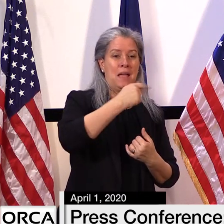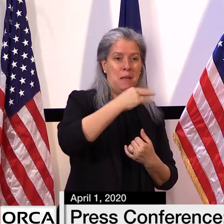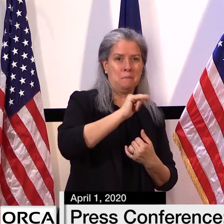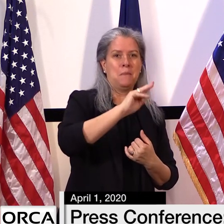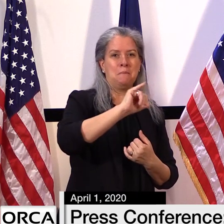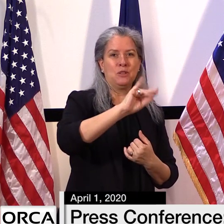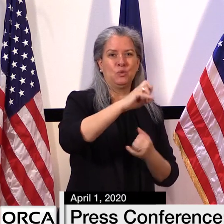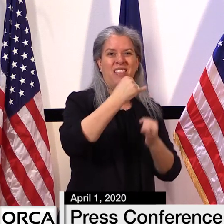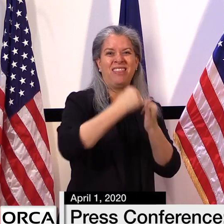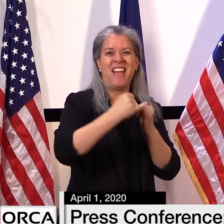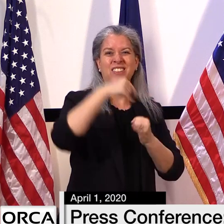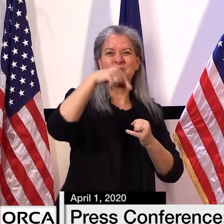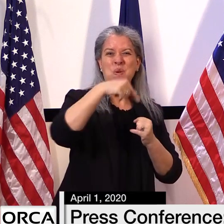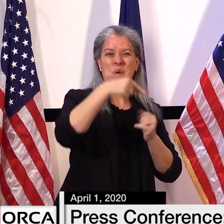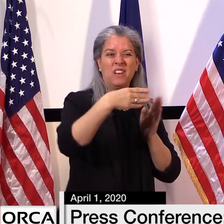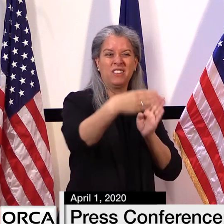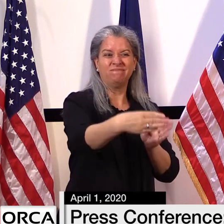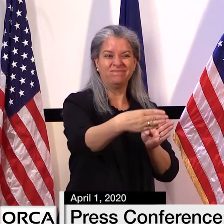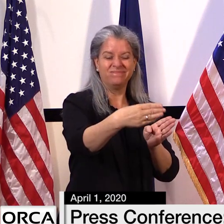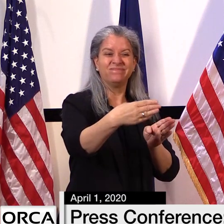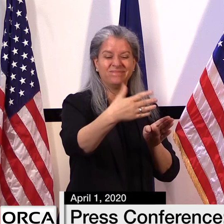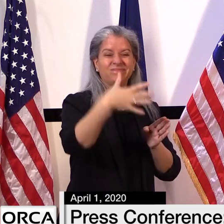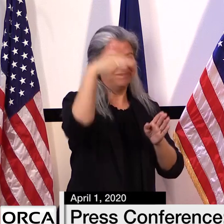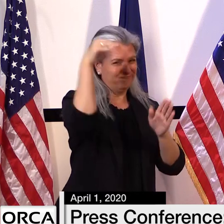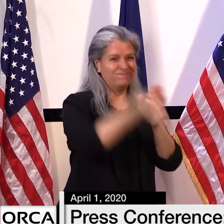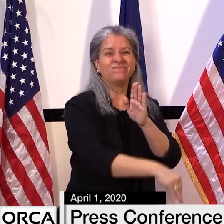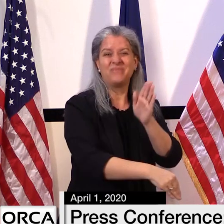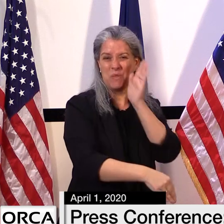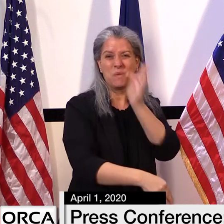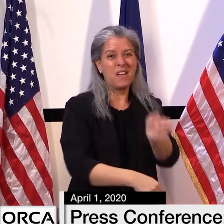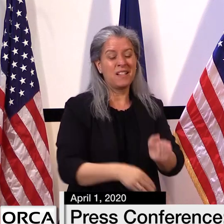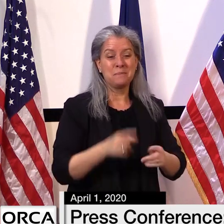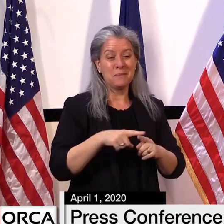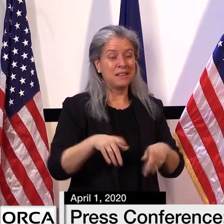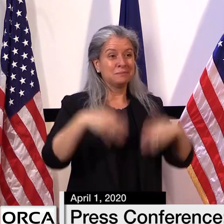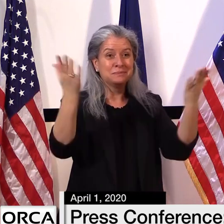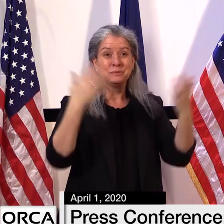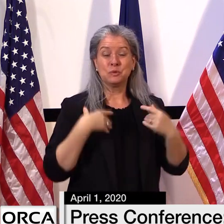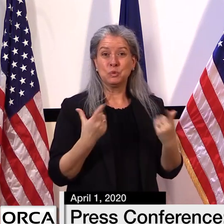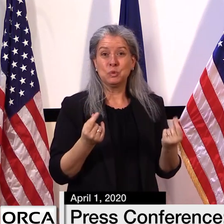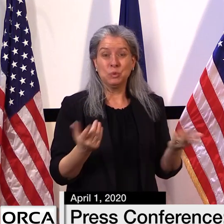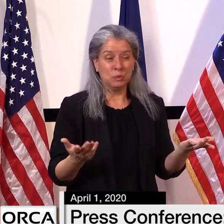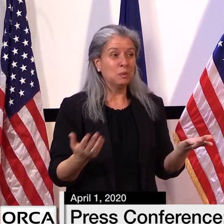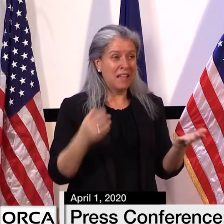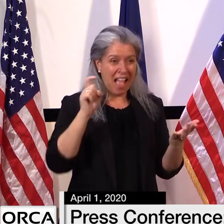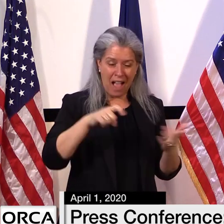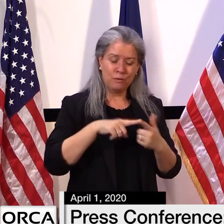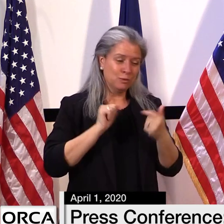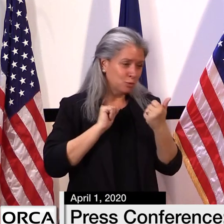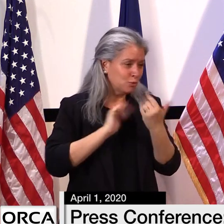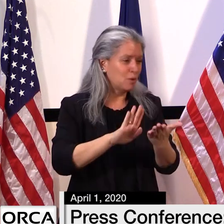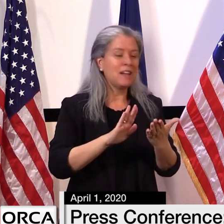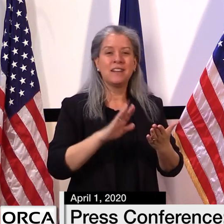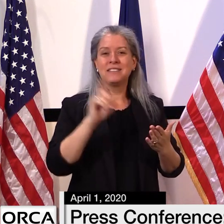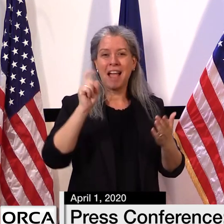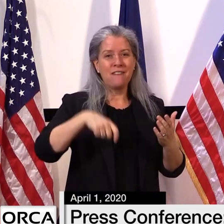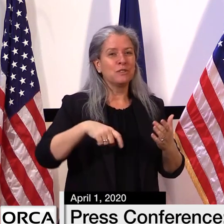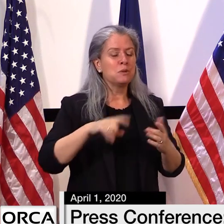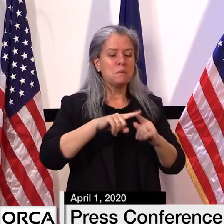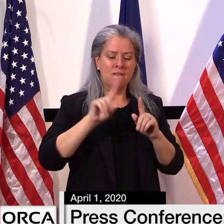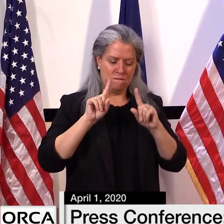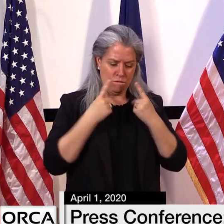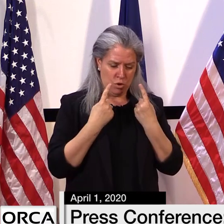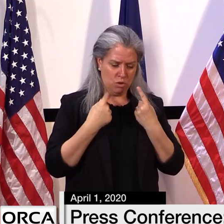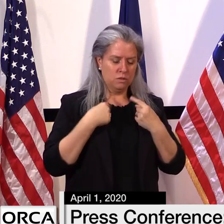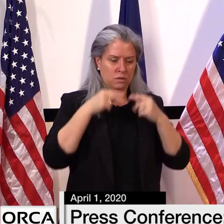this point. But this is the new normal, and we're going to have to deal with this as well. So first things first, we